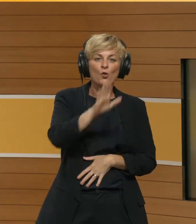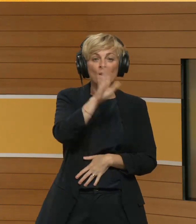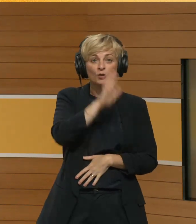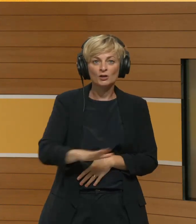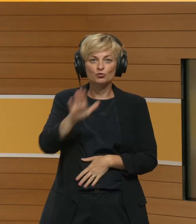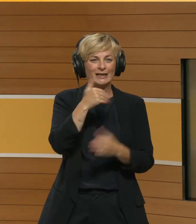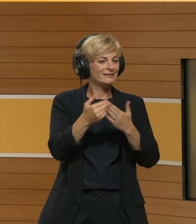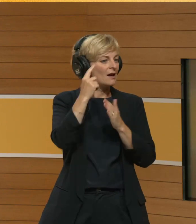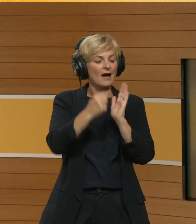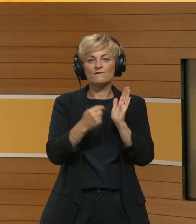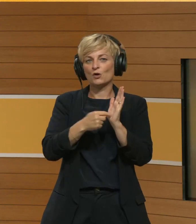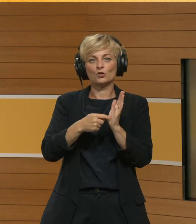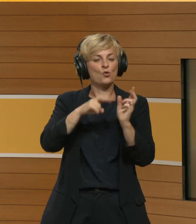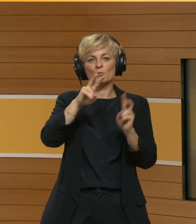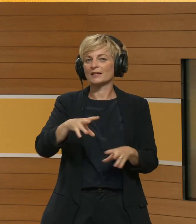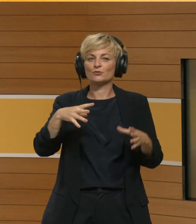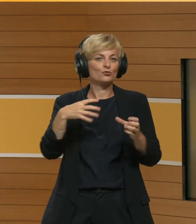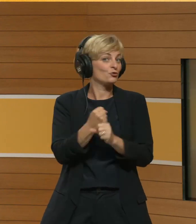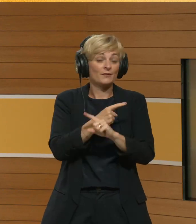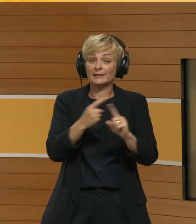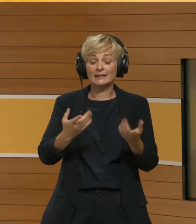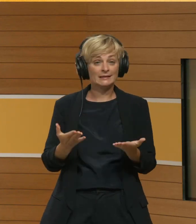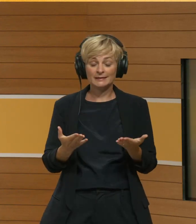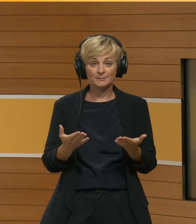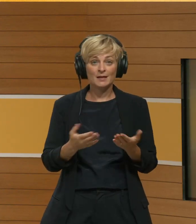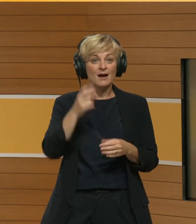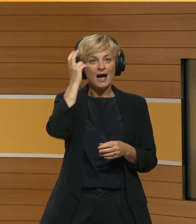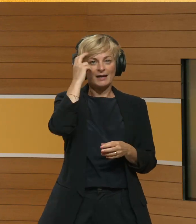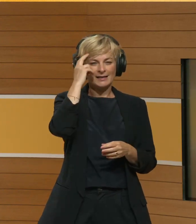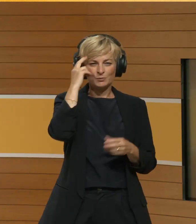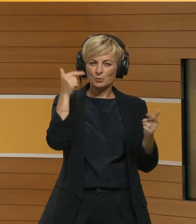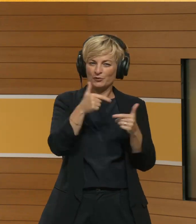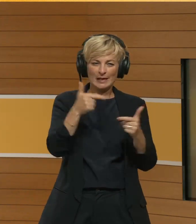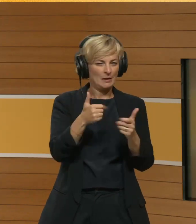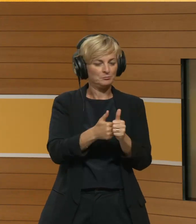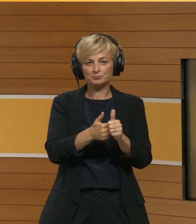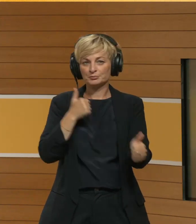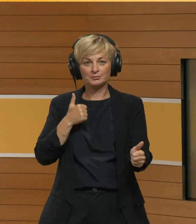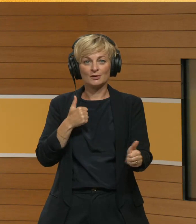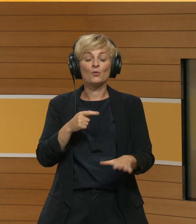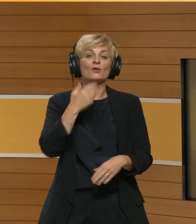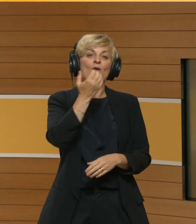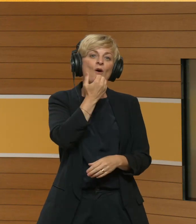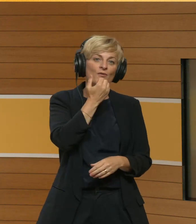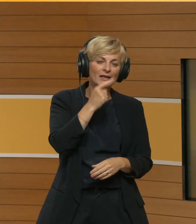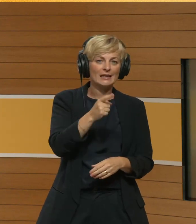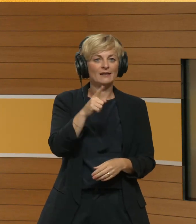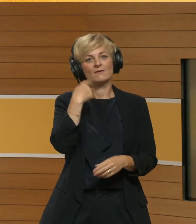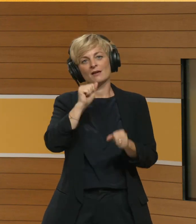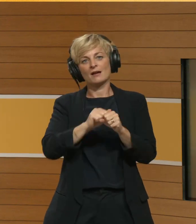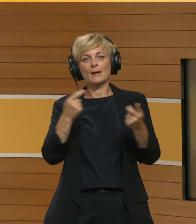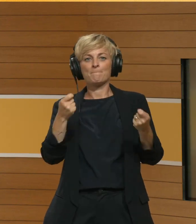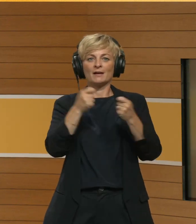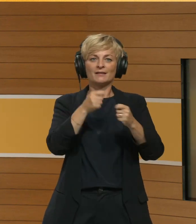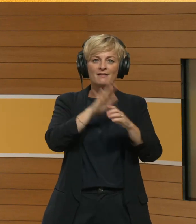we hopefully have to work on the Magnet manual and find a way to, I don't know, make a European way out of